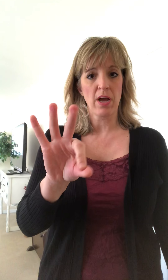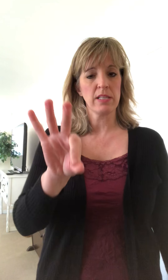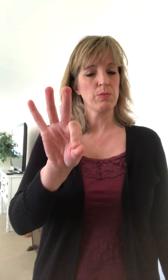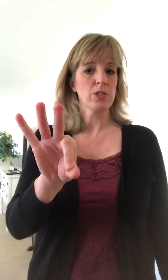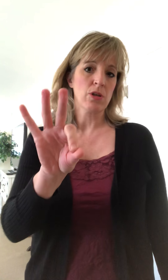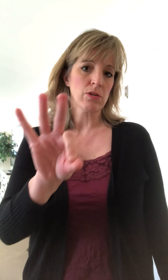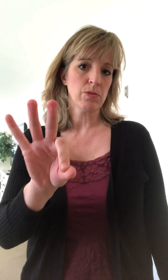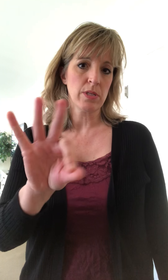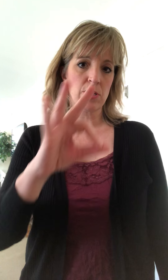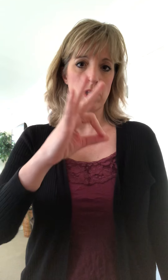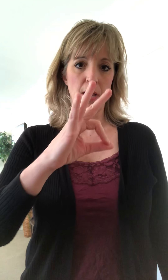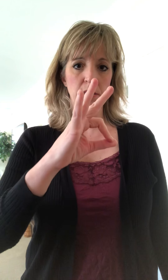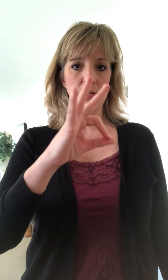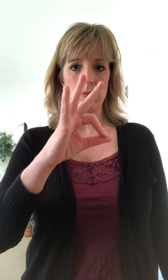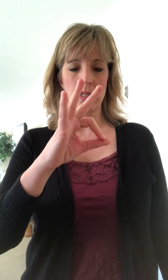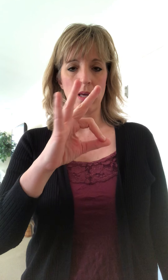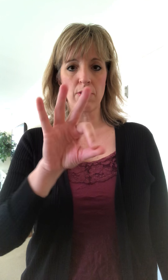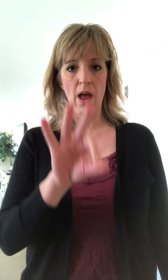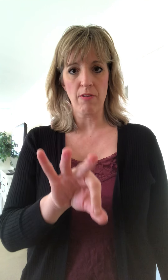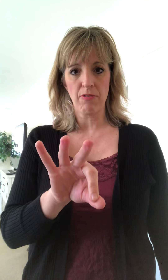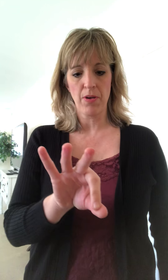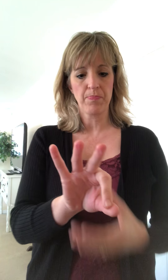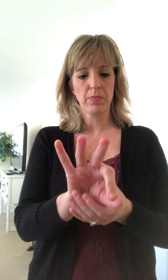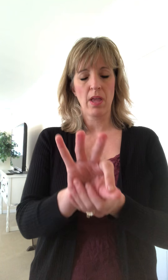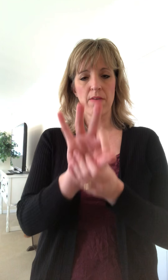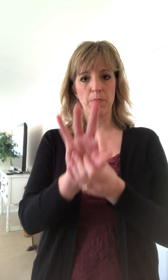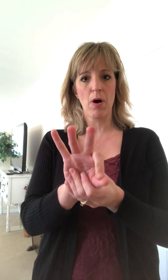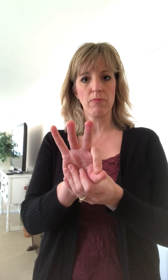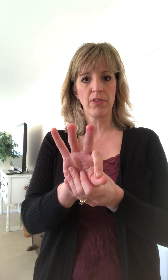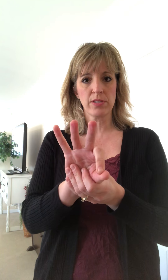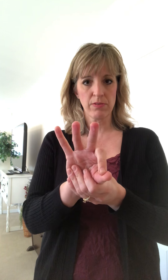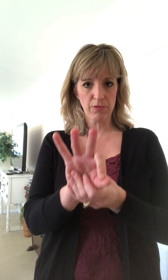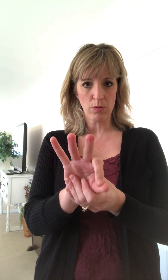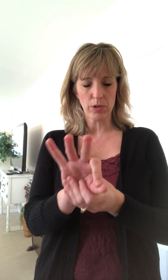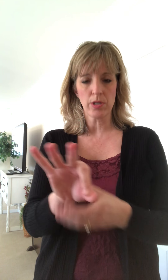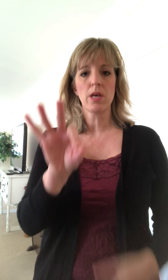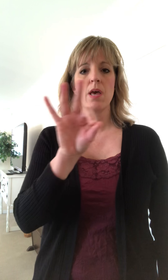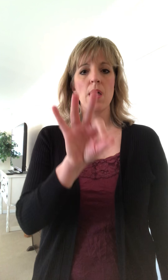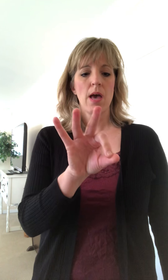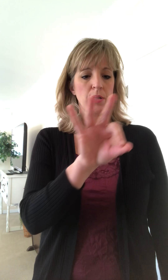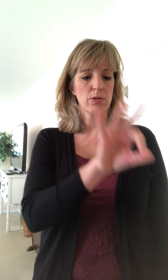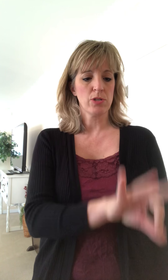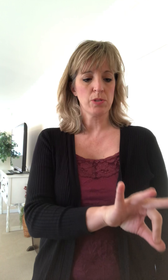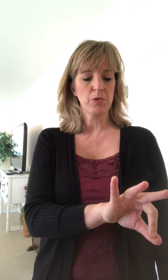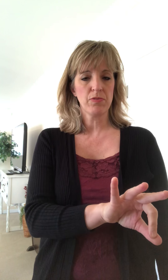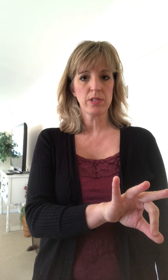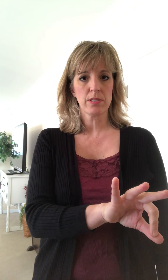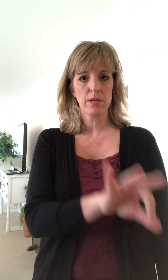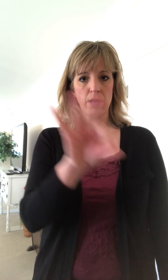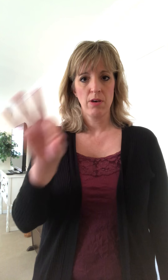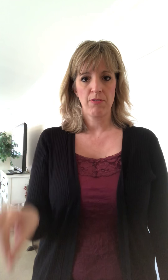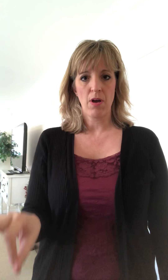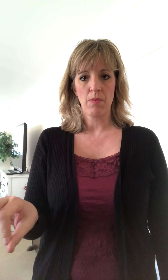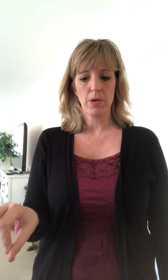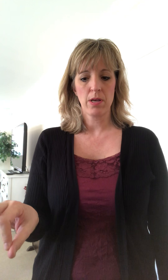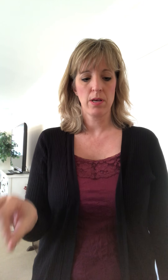fries, which is also initialized with the letter F. You have the palm facing forward, and you just move it from